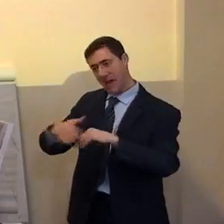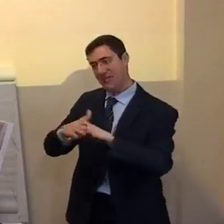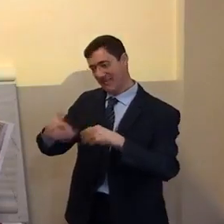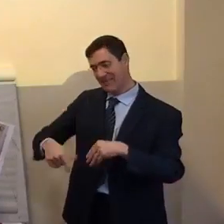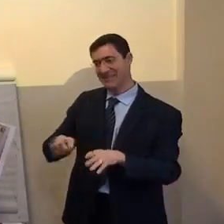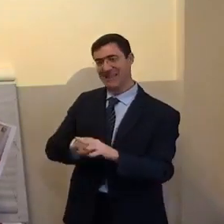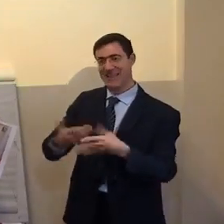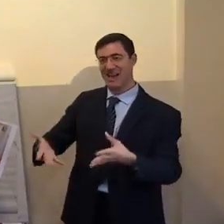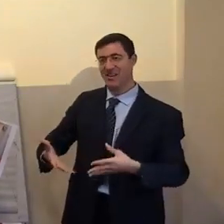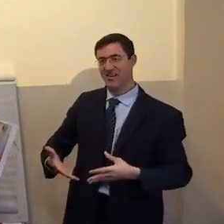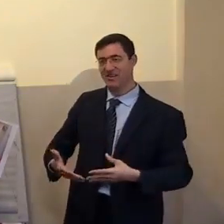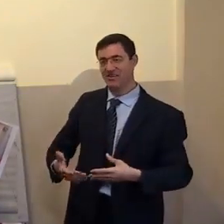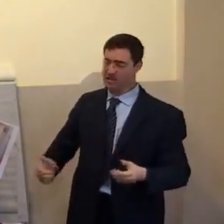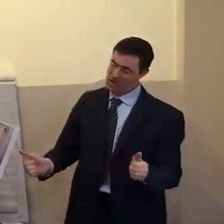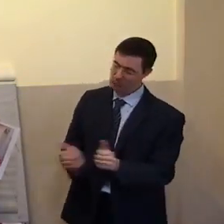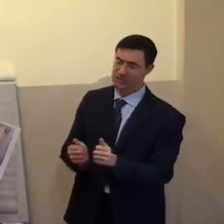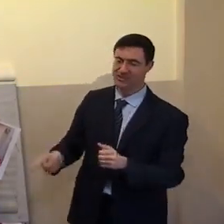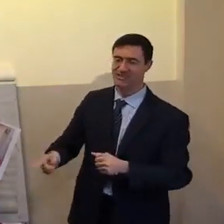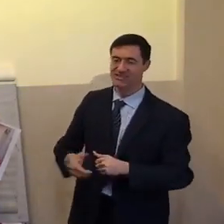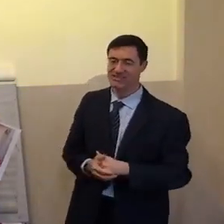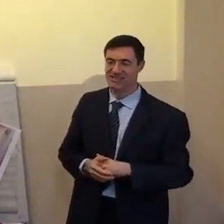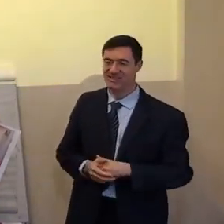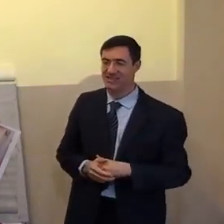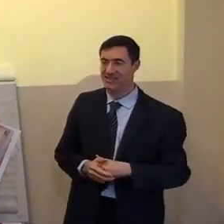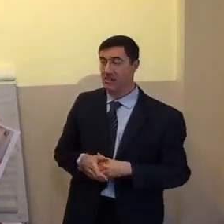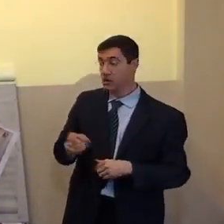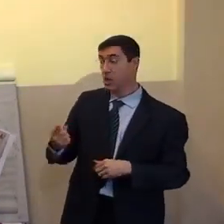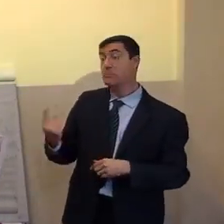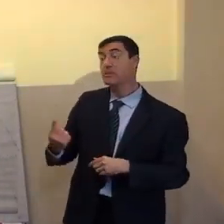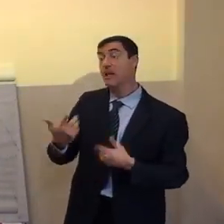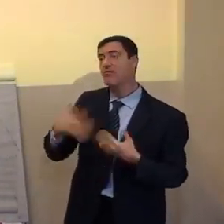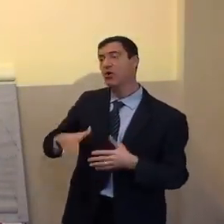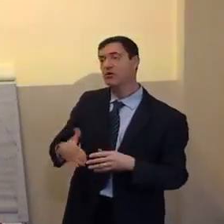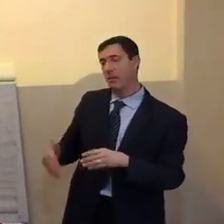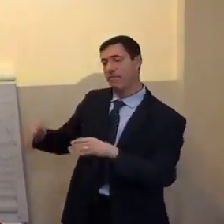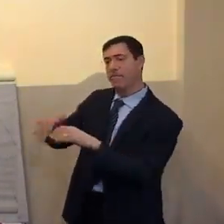His desire is to be a member of our church now.